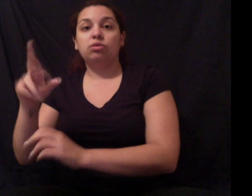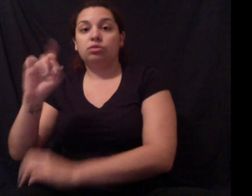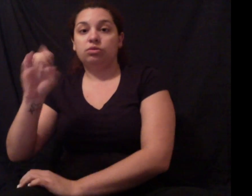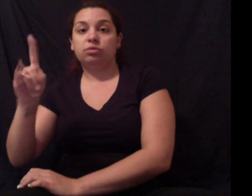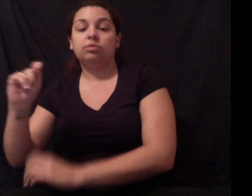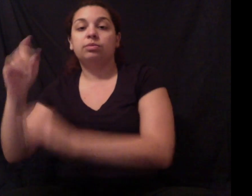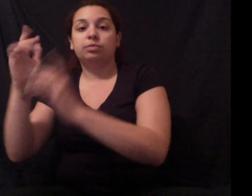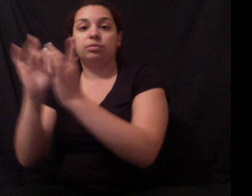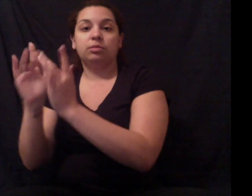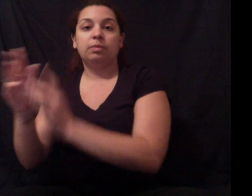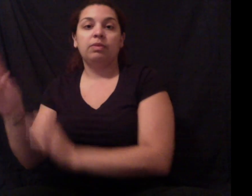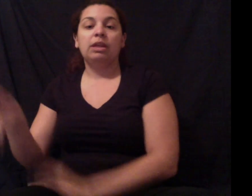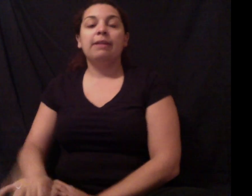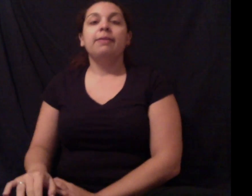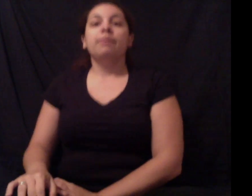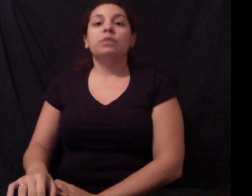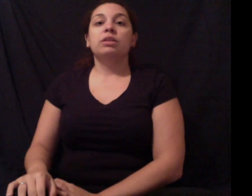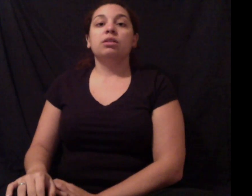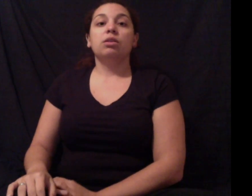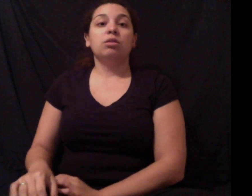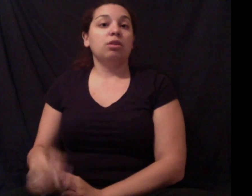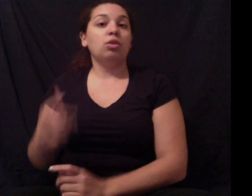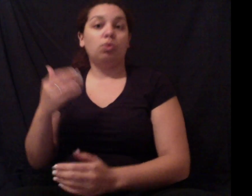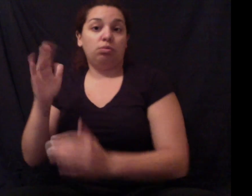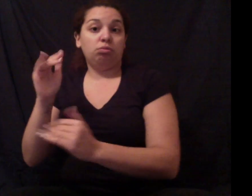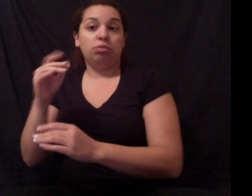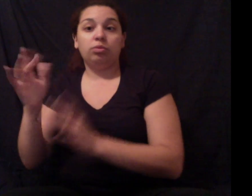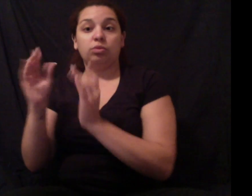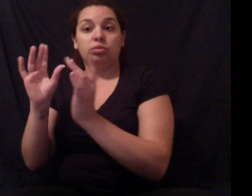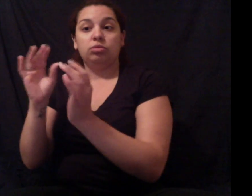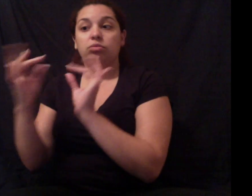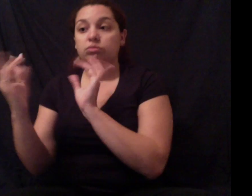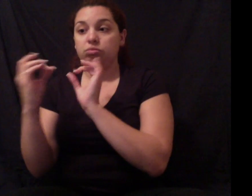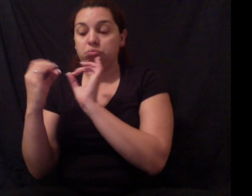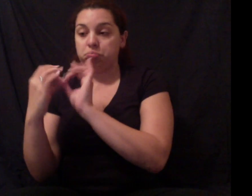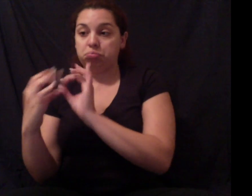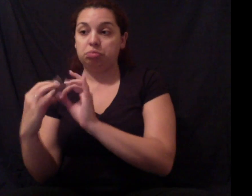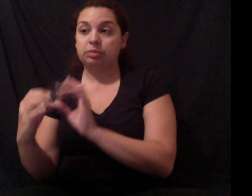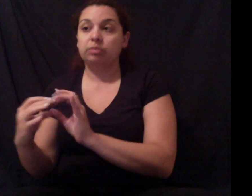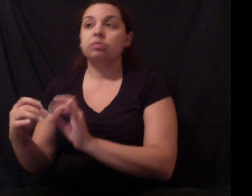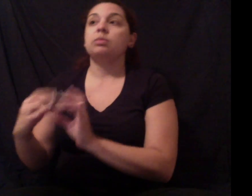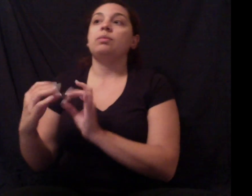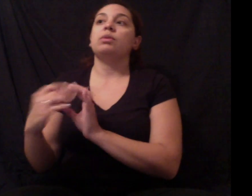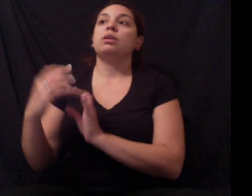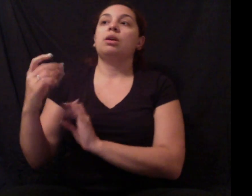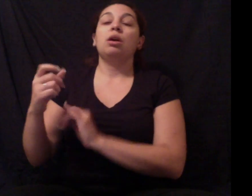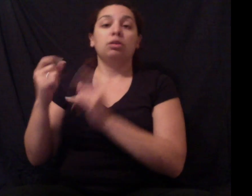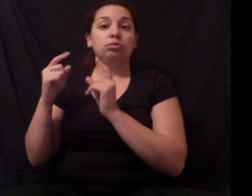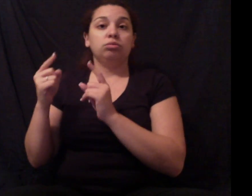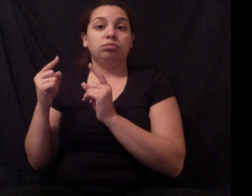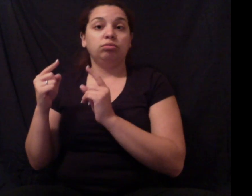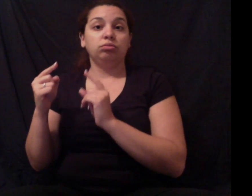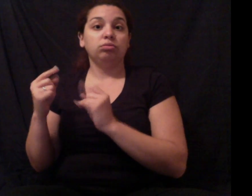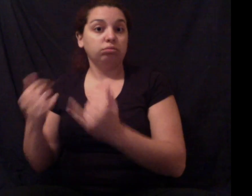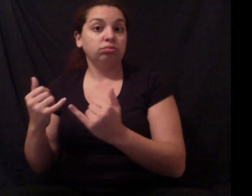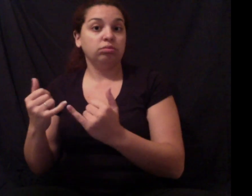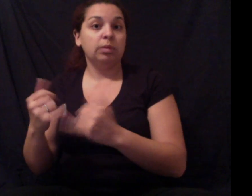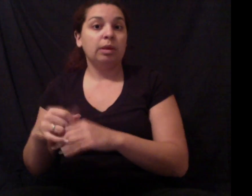or even while you're listening, as long as you're not listening and driving and Redditing, because that's just not safe. Those 2 stories came from a couple of very popular